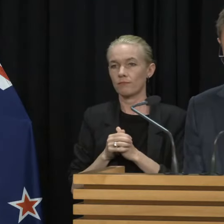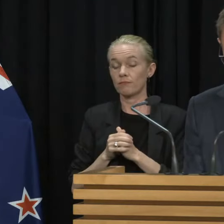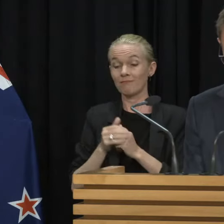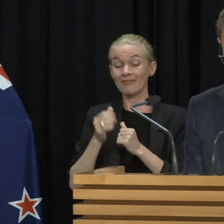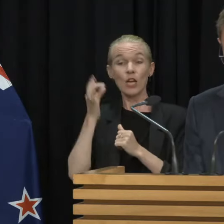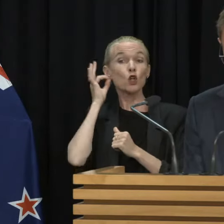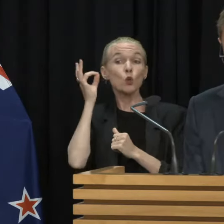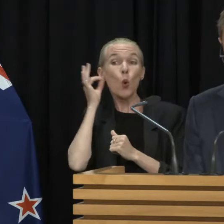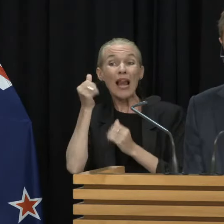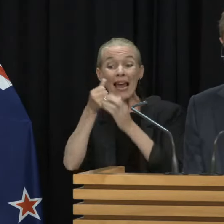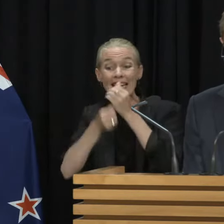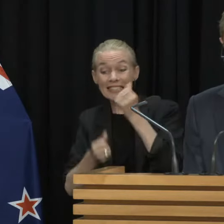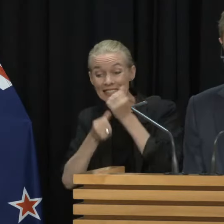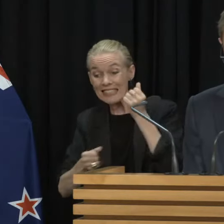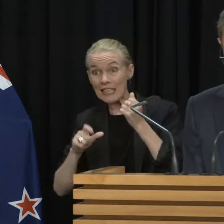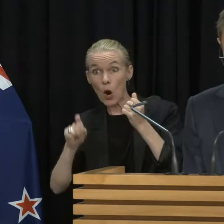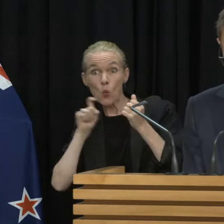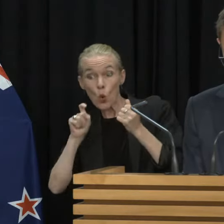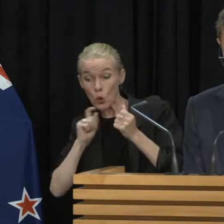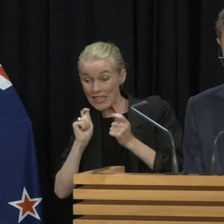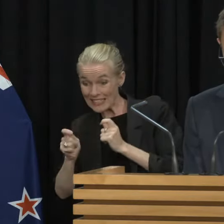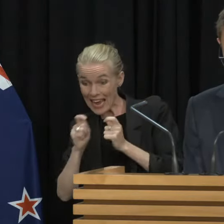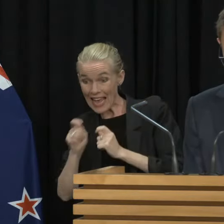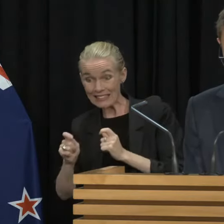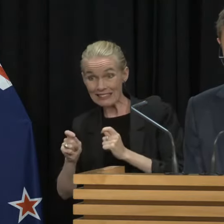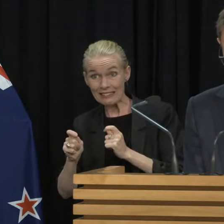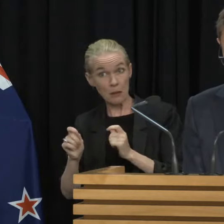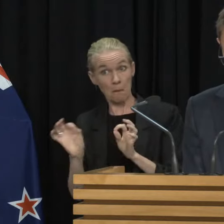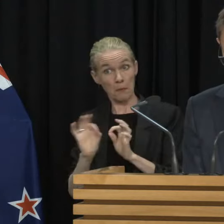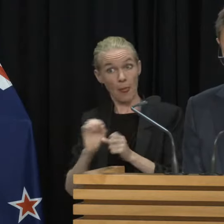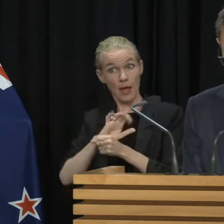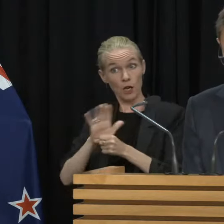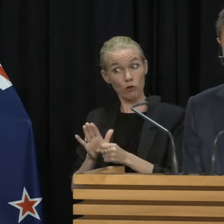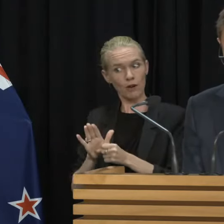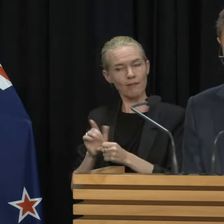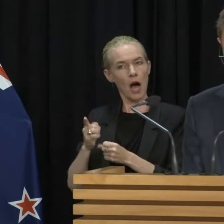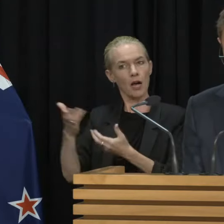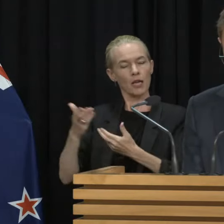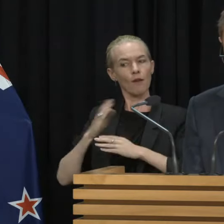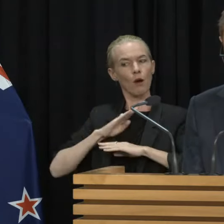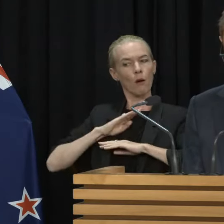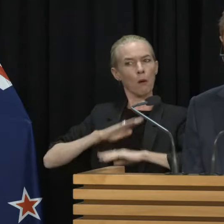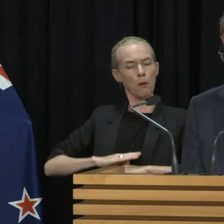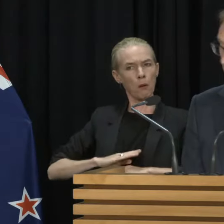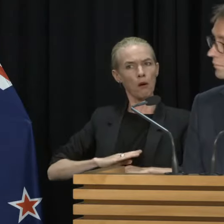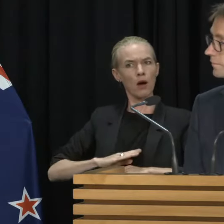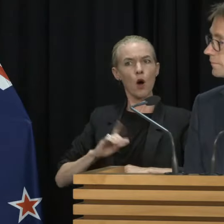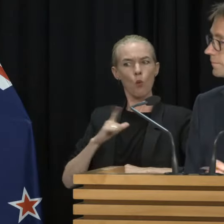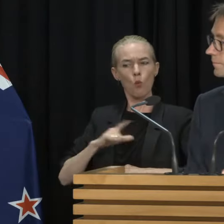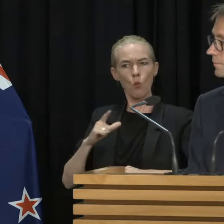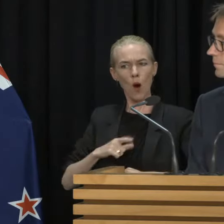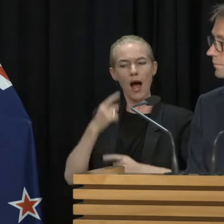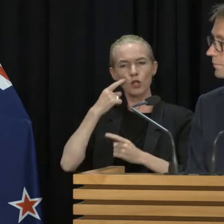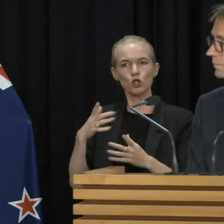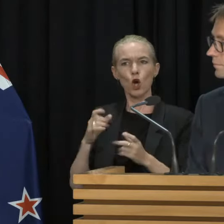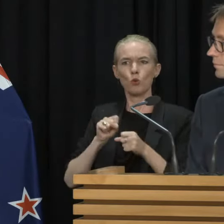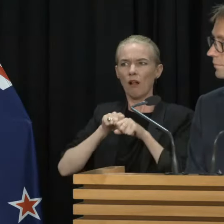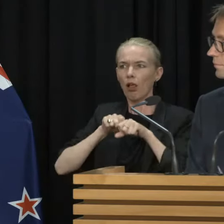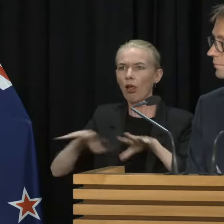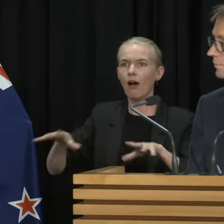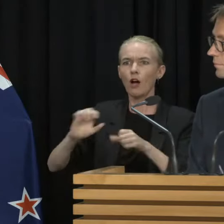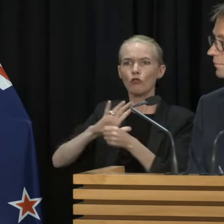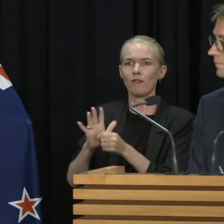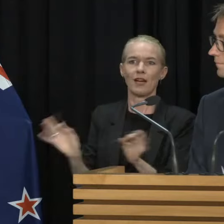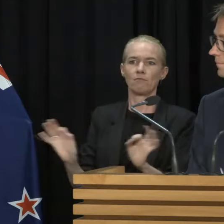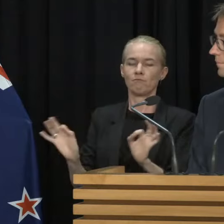for the Papatoetoe area. That also gives us confidence that there's not widespread undetected community transmission, as does the